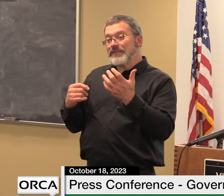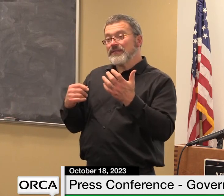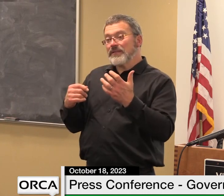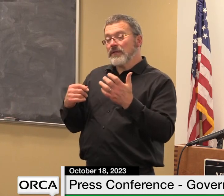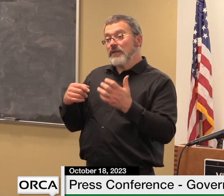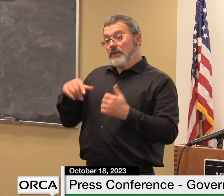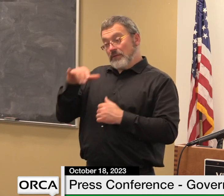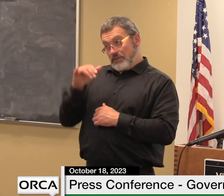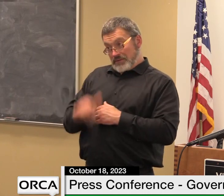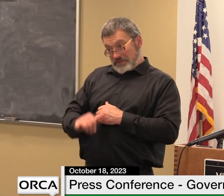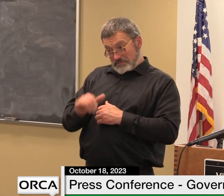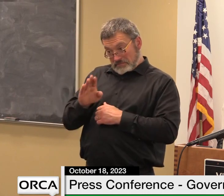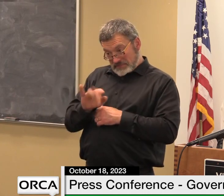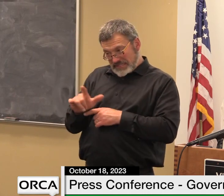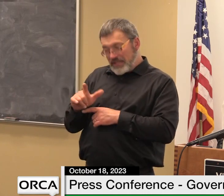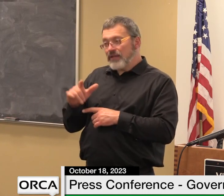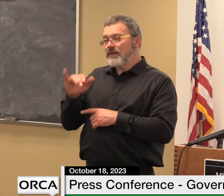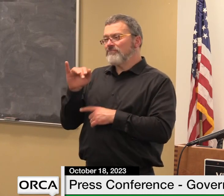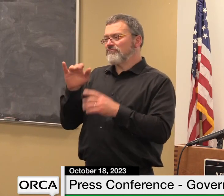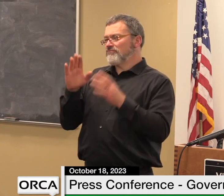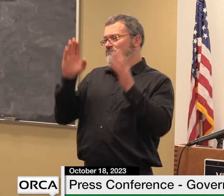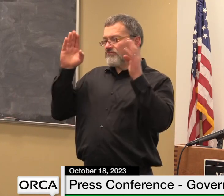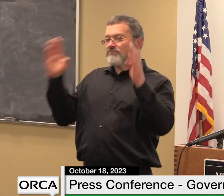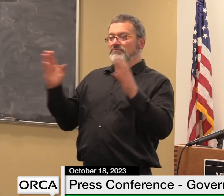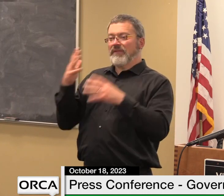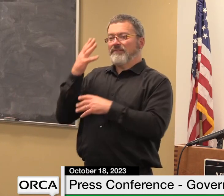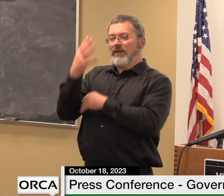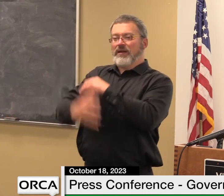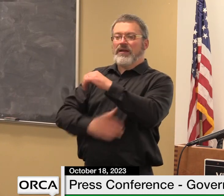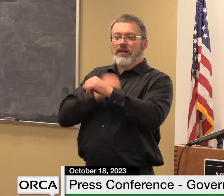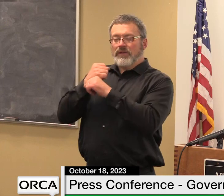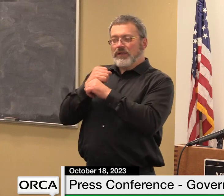that establishes many programs,